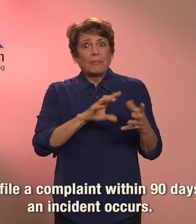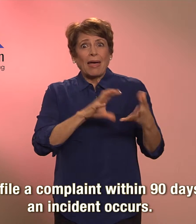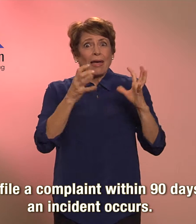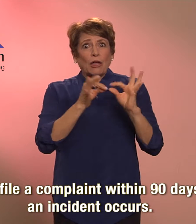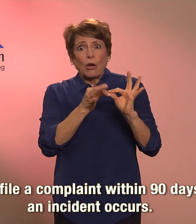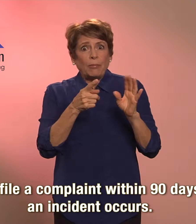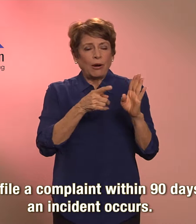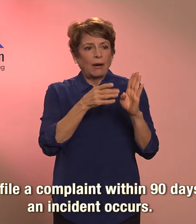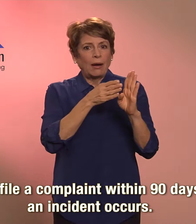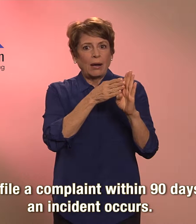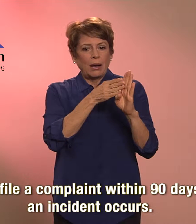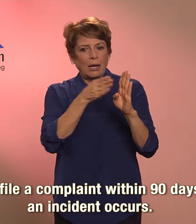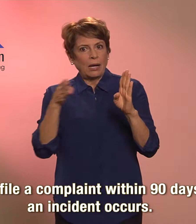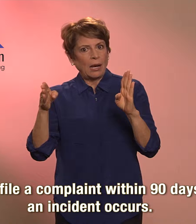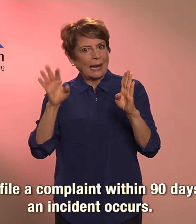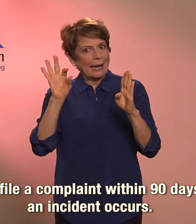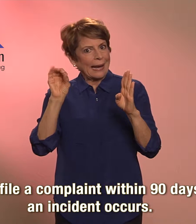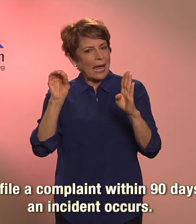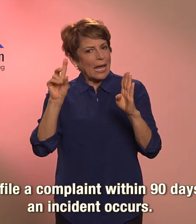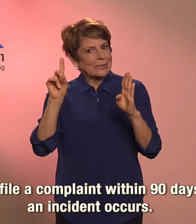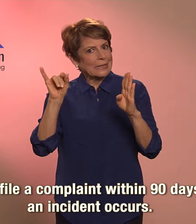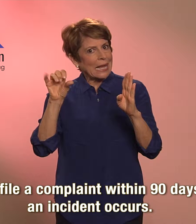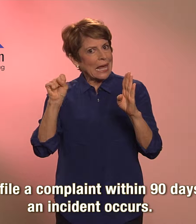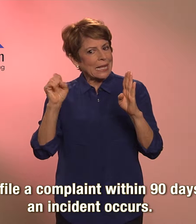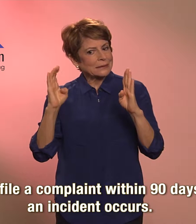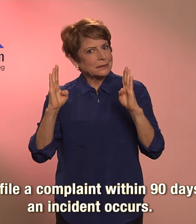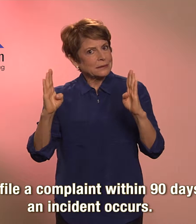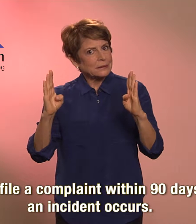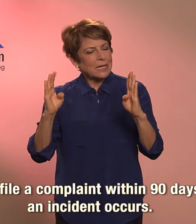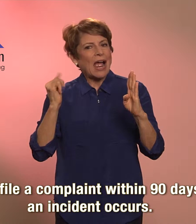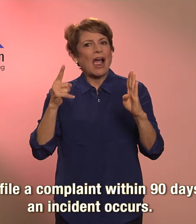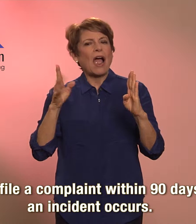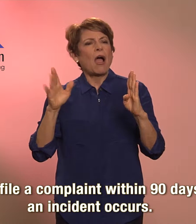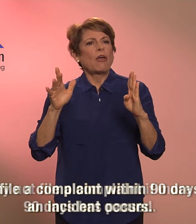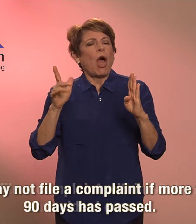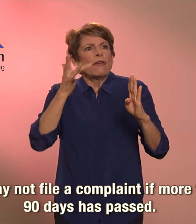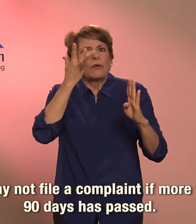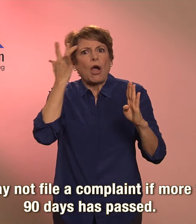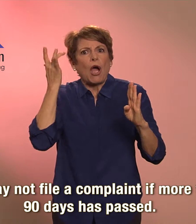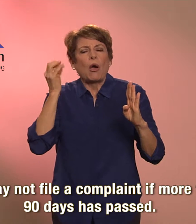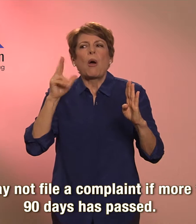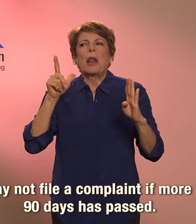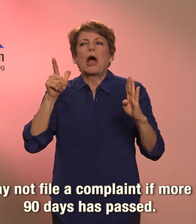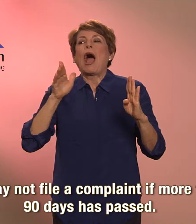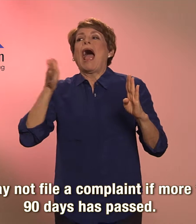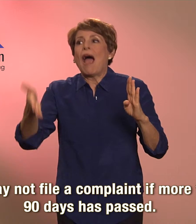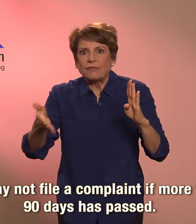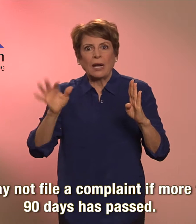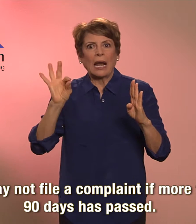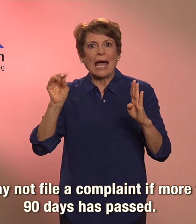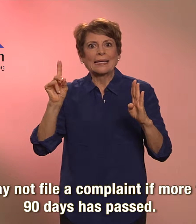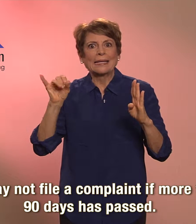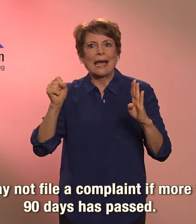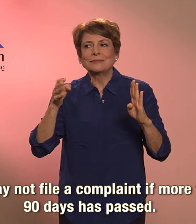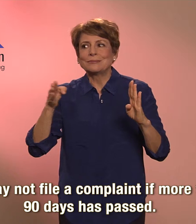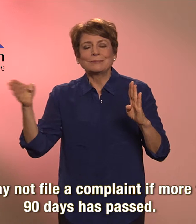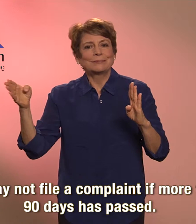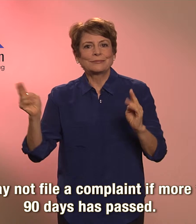You can file a complaint within 90 days after an incident occurs. You may not file a complaint if more than 90 days